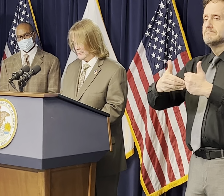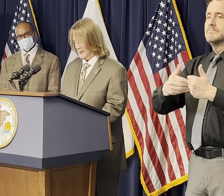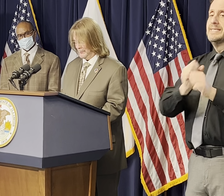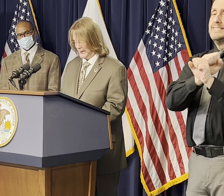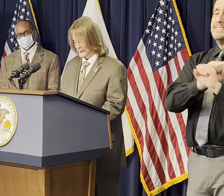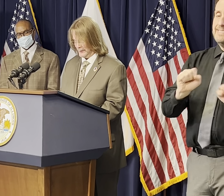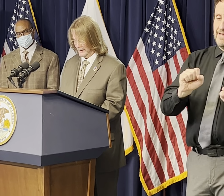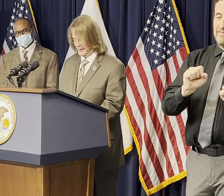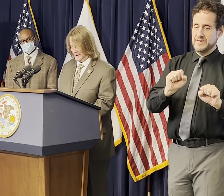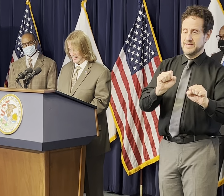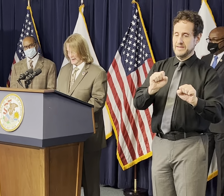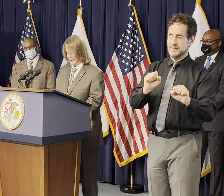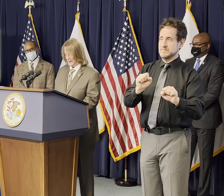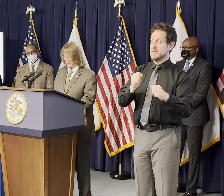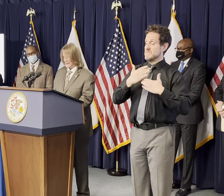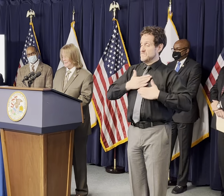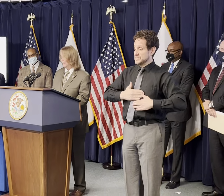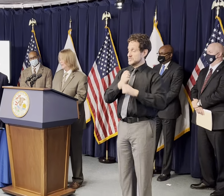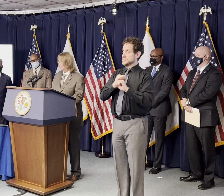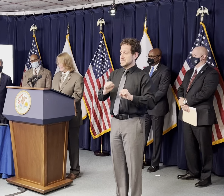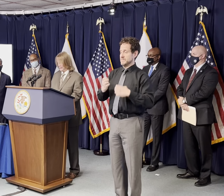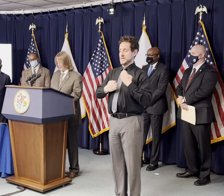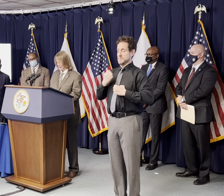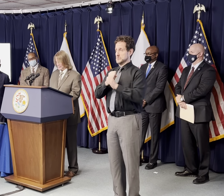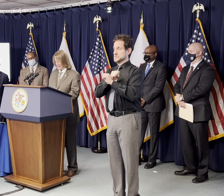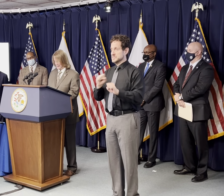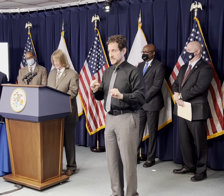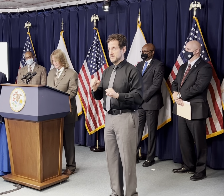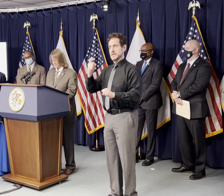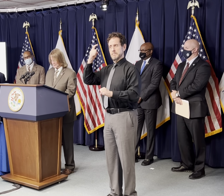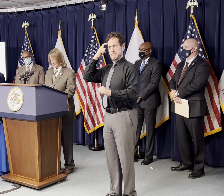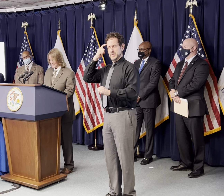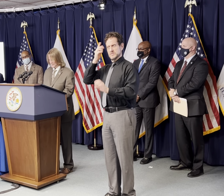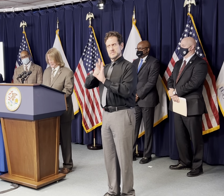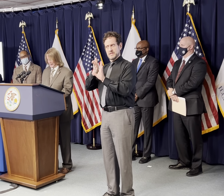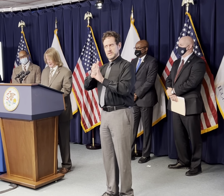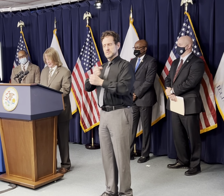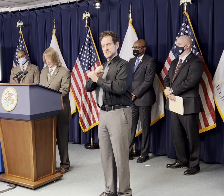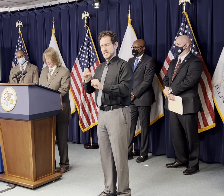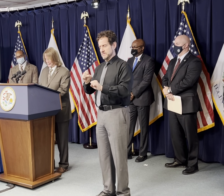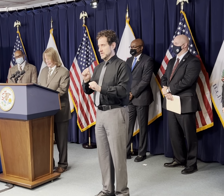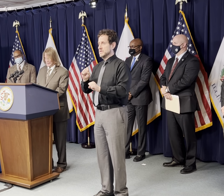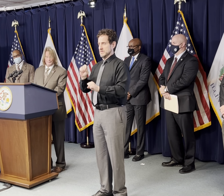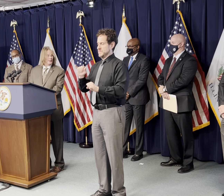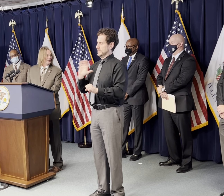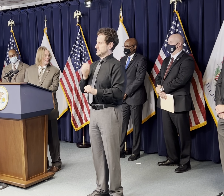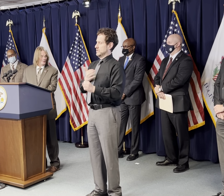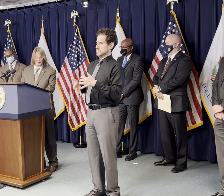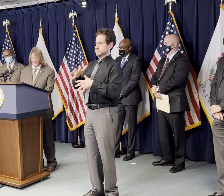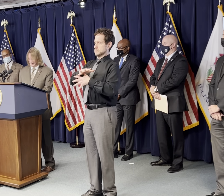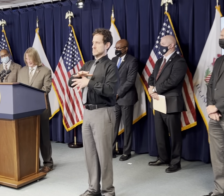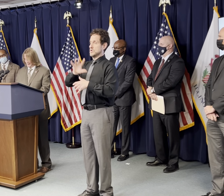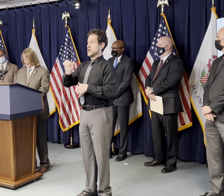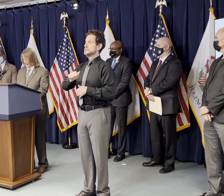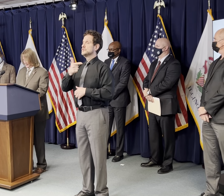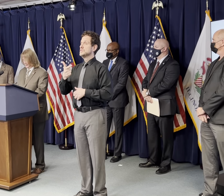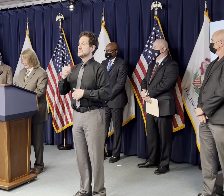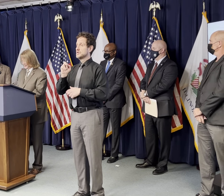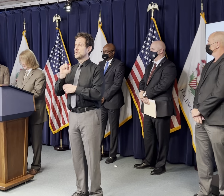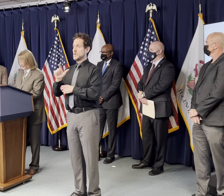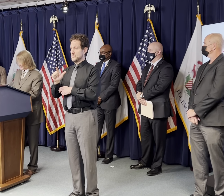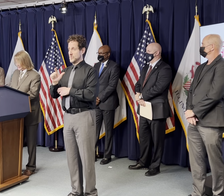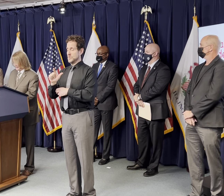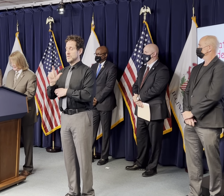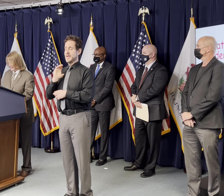emotional, and mental are on the top of our priority agenda. Attorney General Raul, the